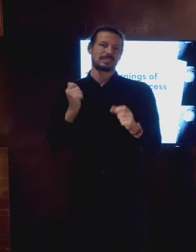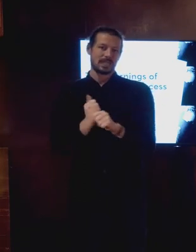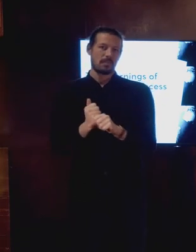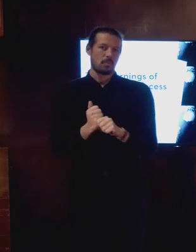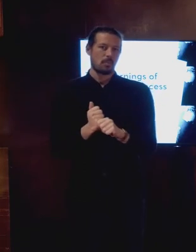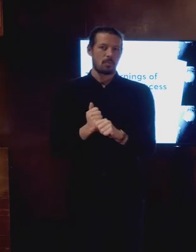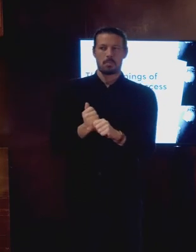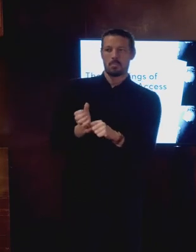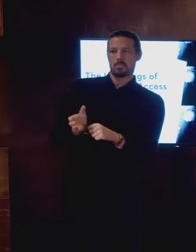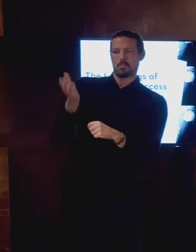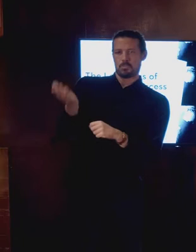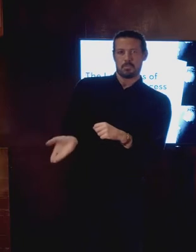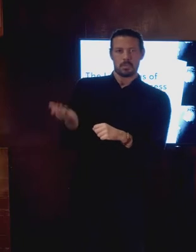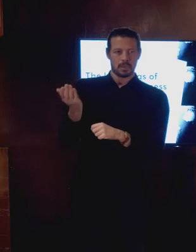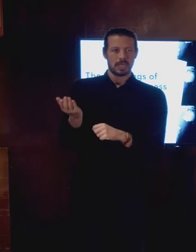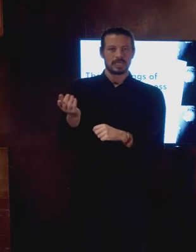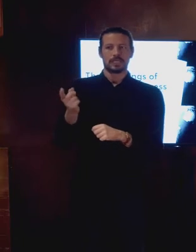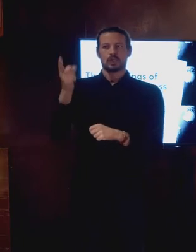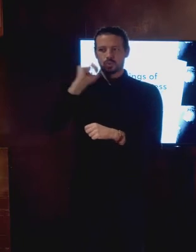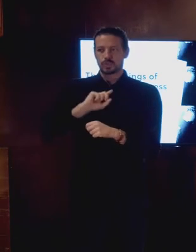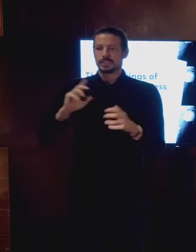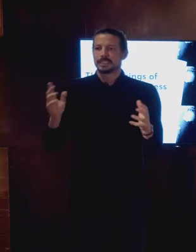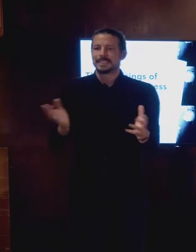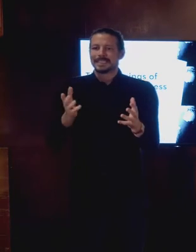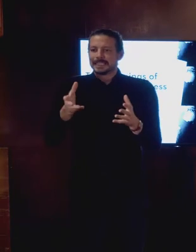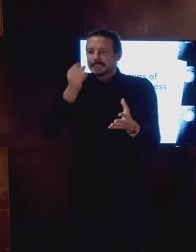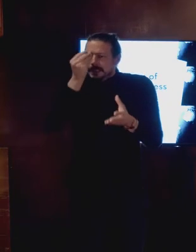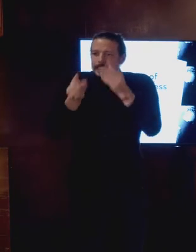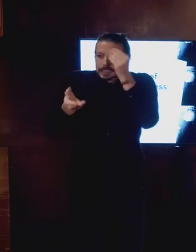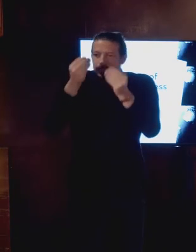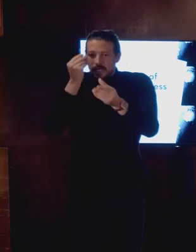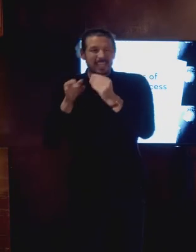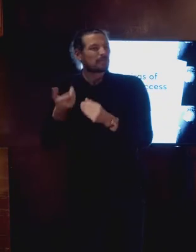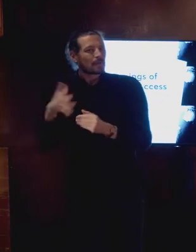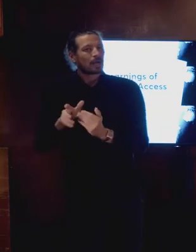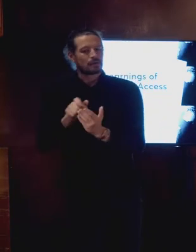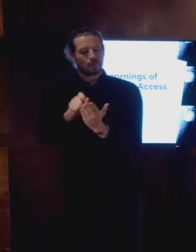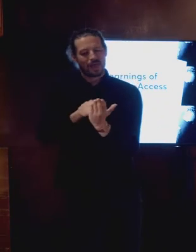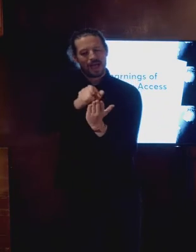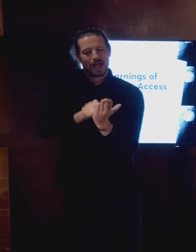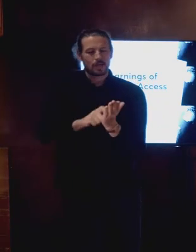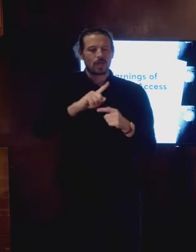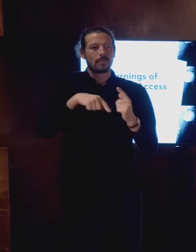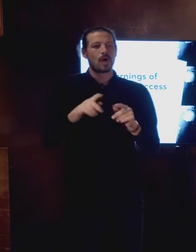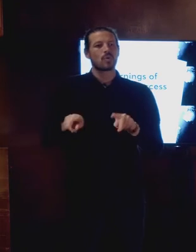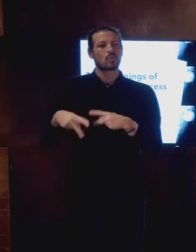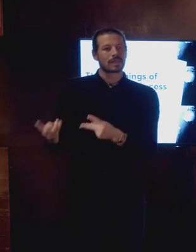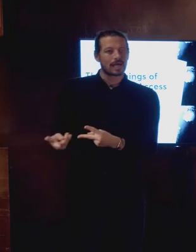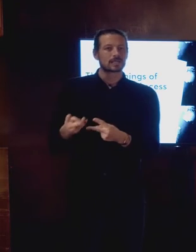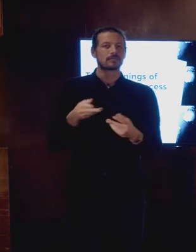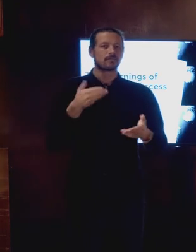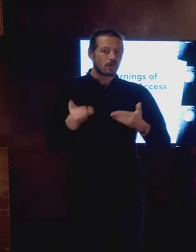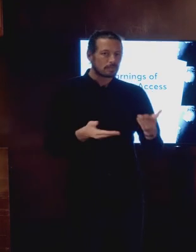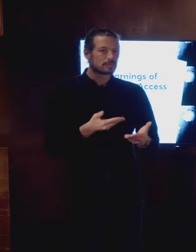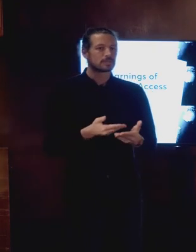from what I can see, is trying to gather more knowledge. Like, he wrote an article about relaxed performances